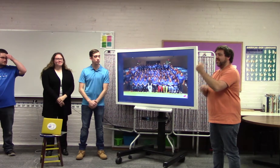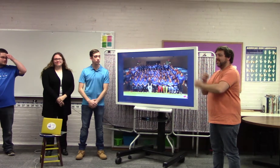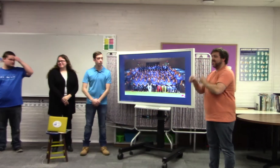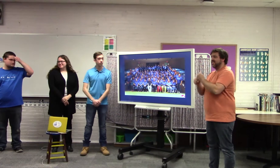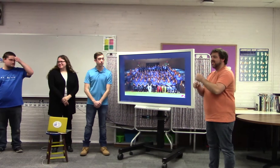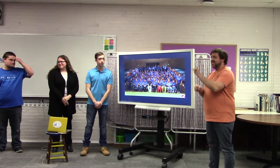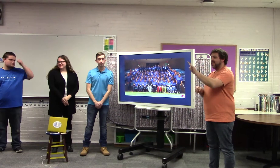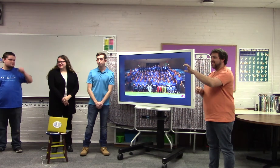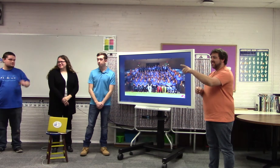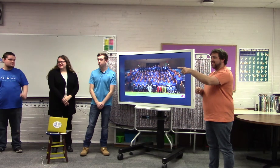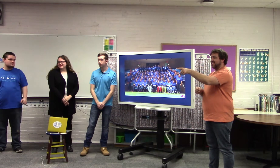What year did you go to that?